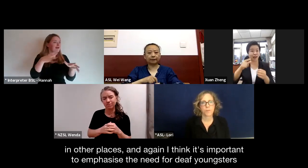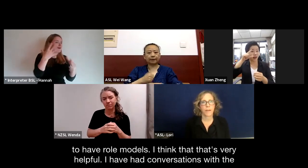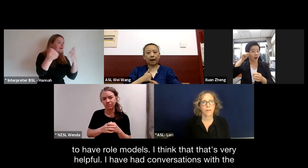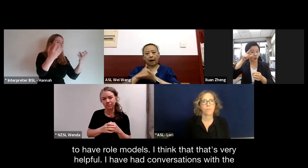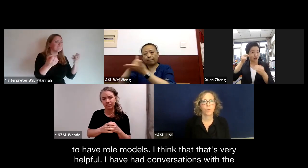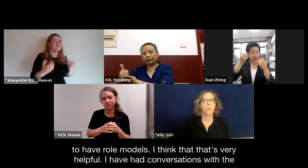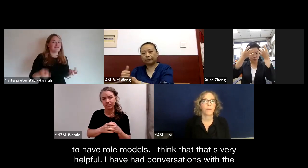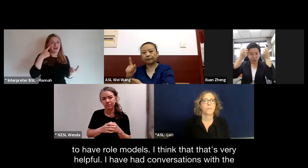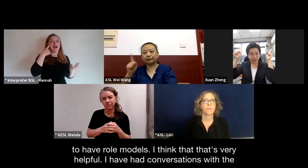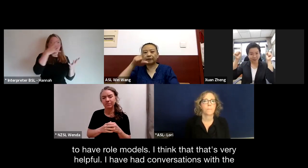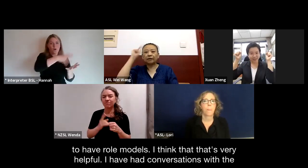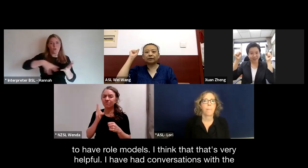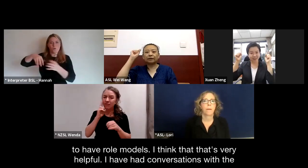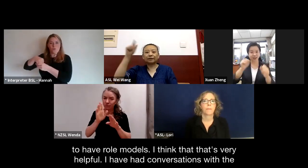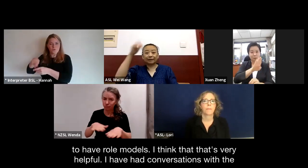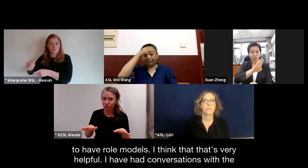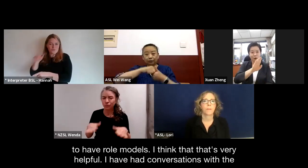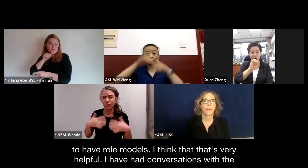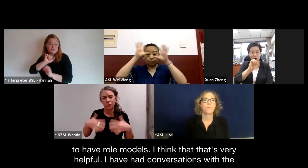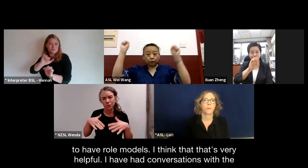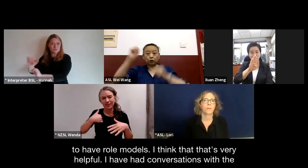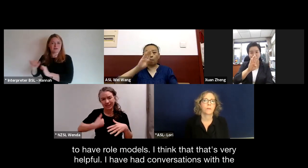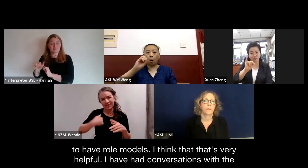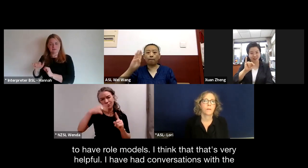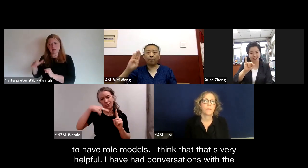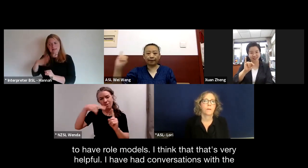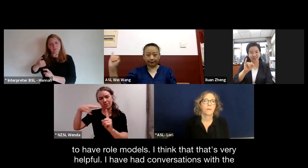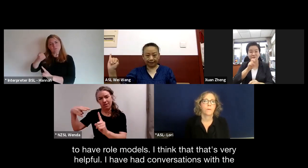youngsters to have role models. I think that that's very helpful.